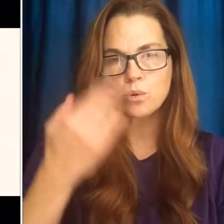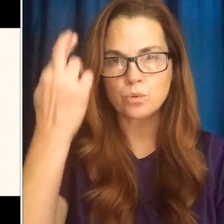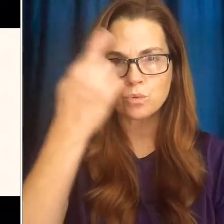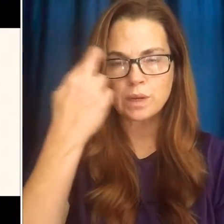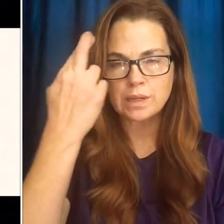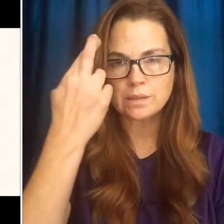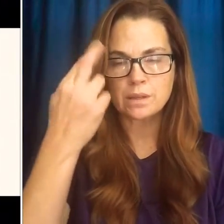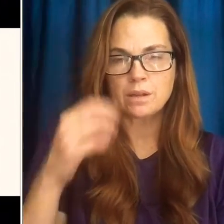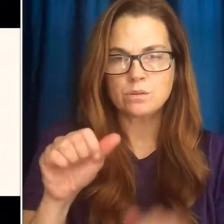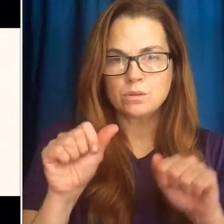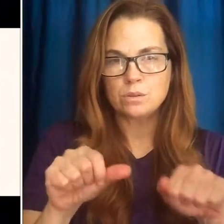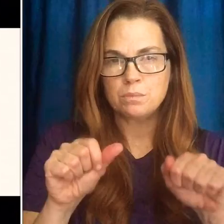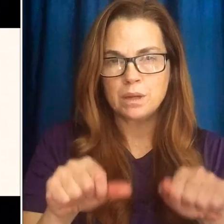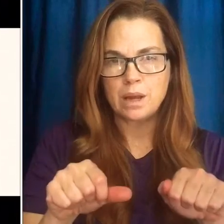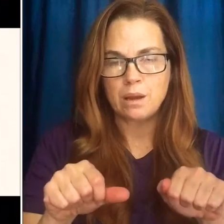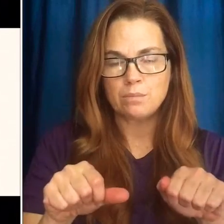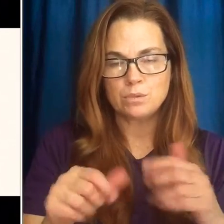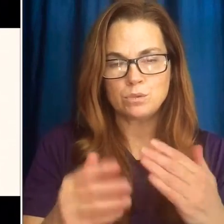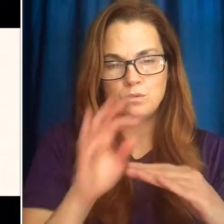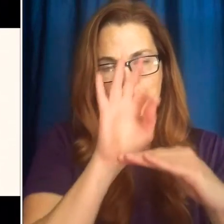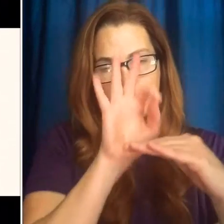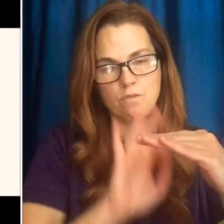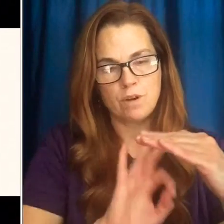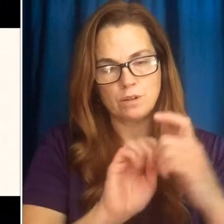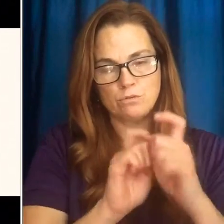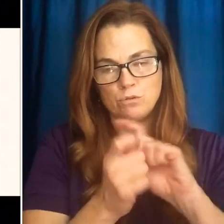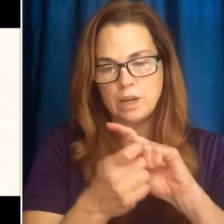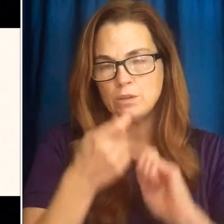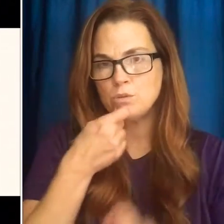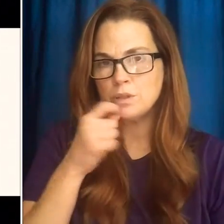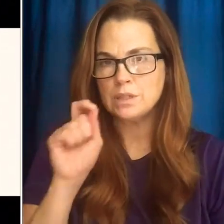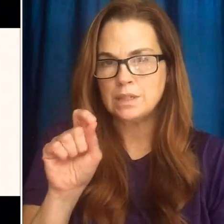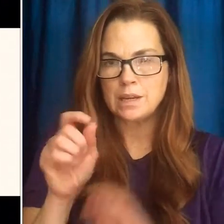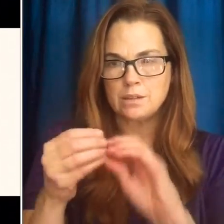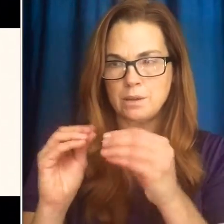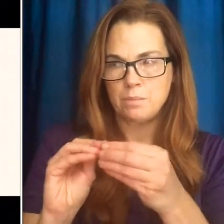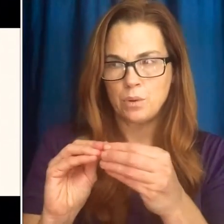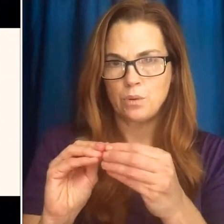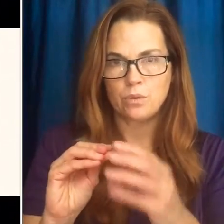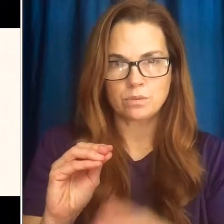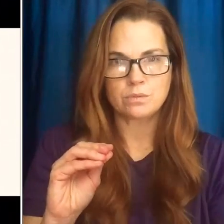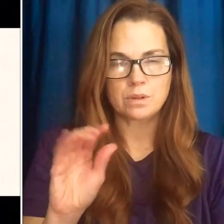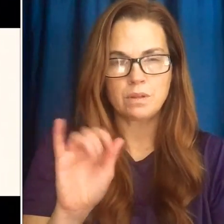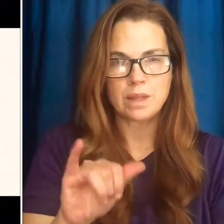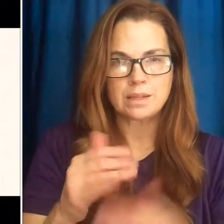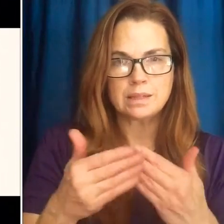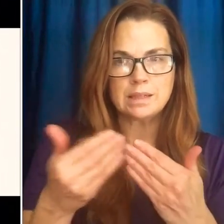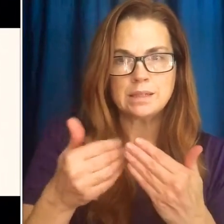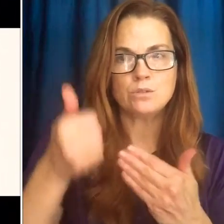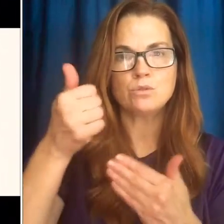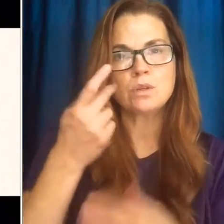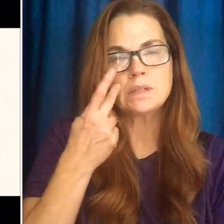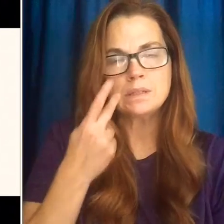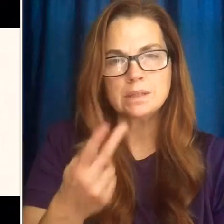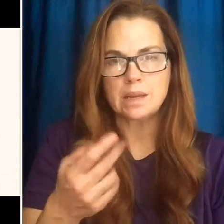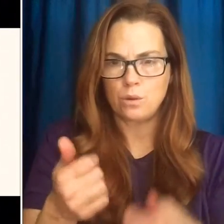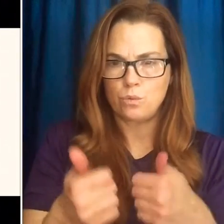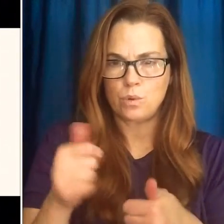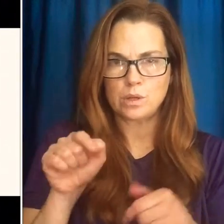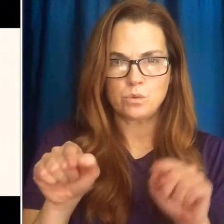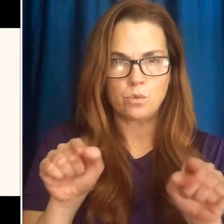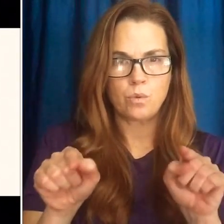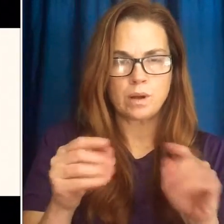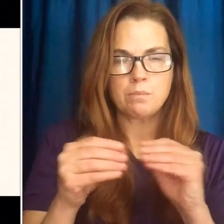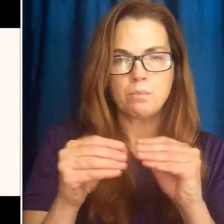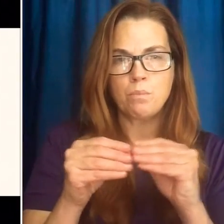to tell who had the most money. But what if I were also looking to do something like this? What's